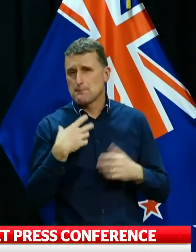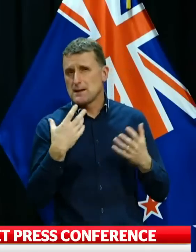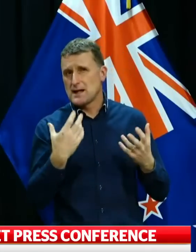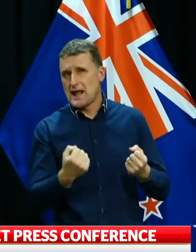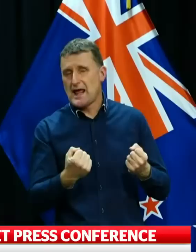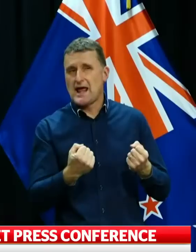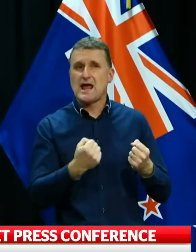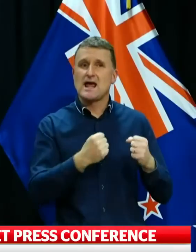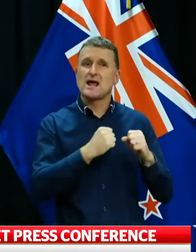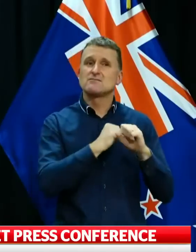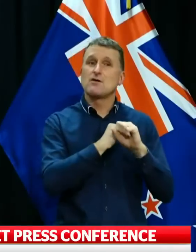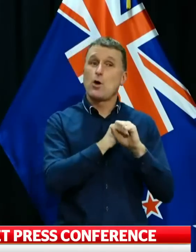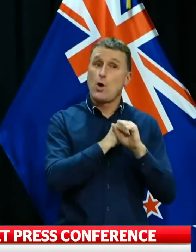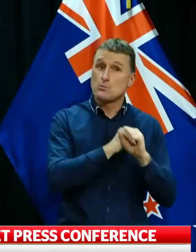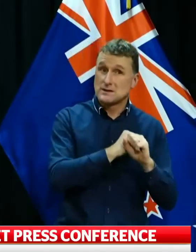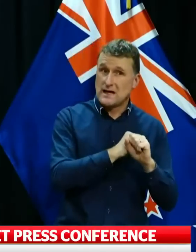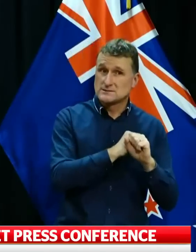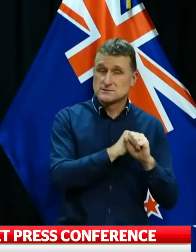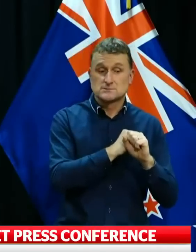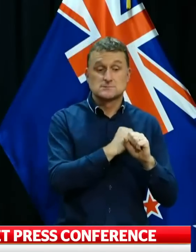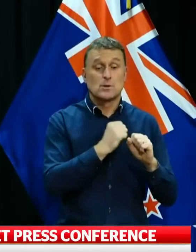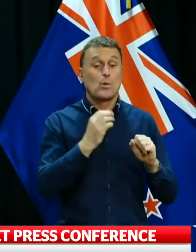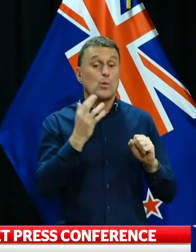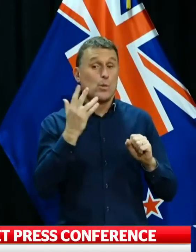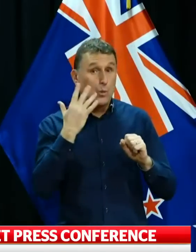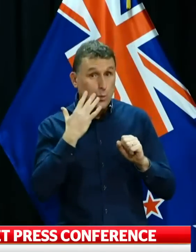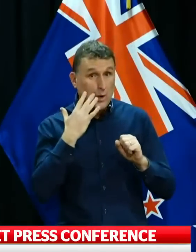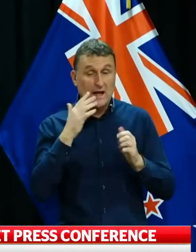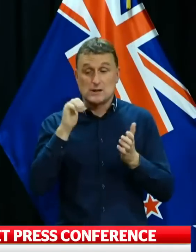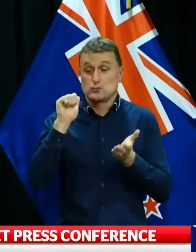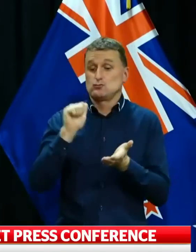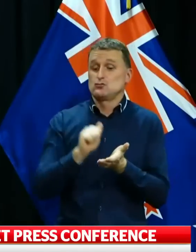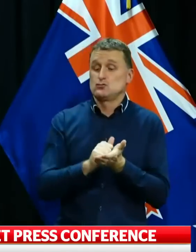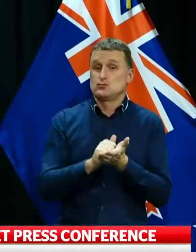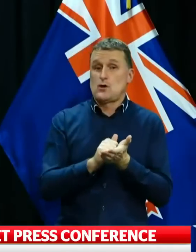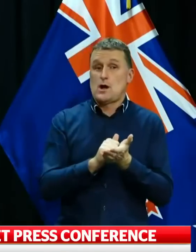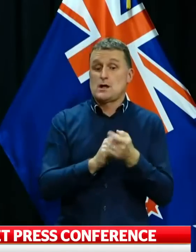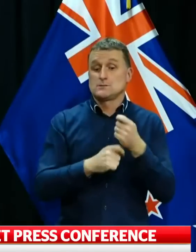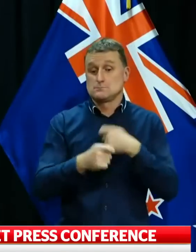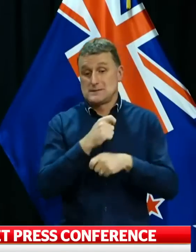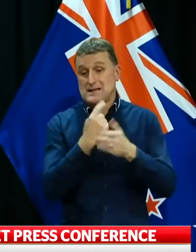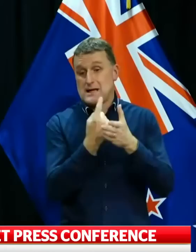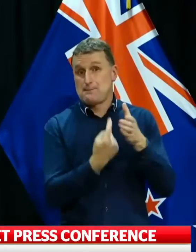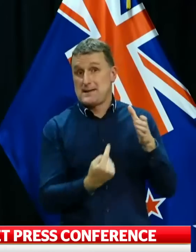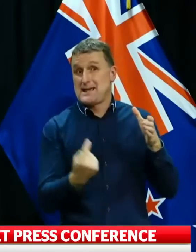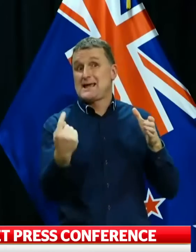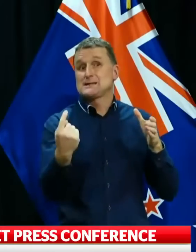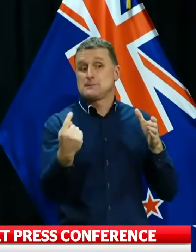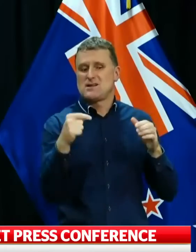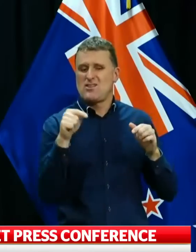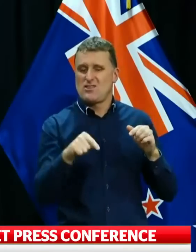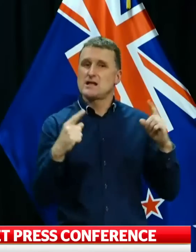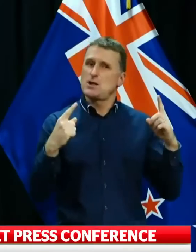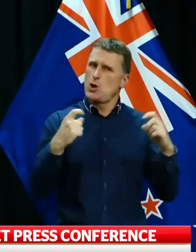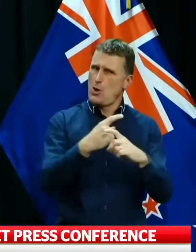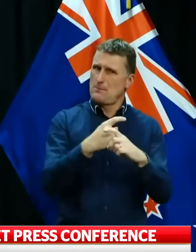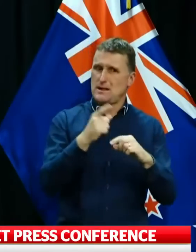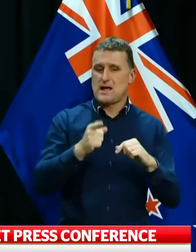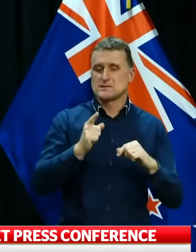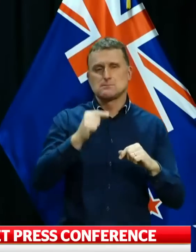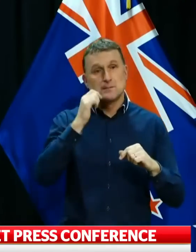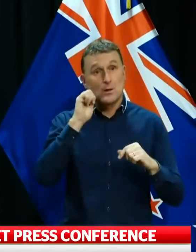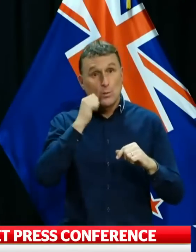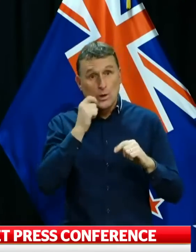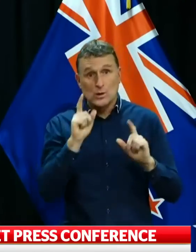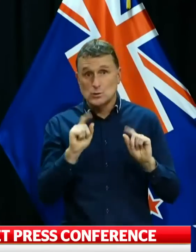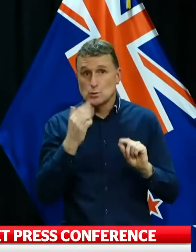make that step when New Zealand is ready to make that step? I imagine it's a very constitutionally complicated step, and you wouldn't want to just sort of leap into the unknown, right? Absolutely.